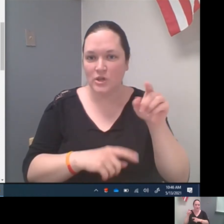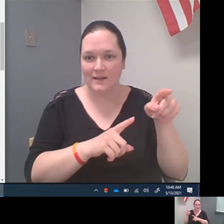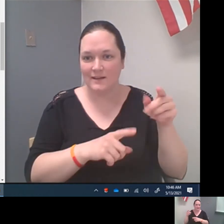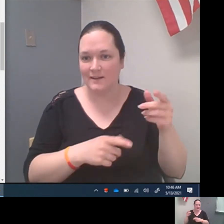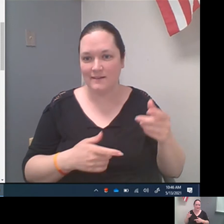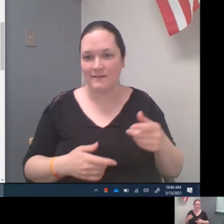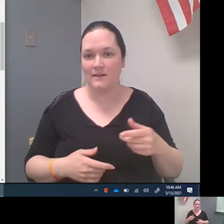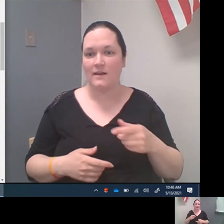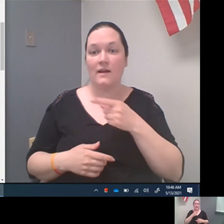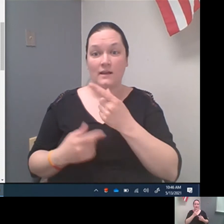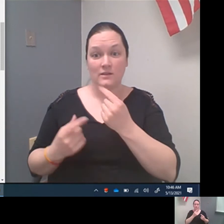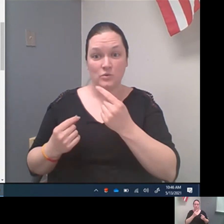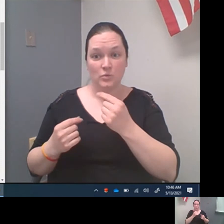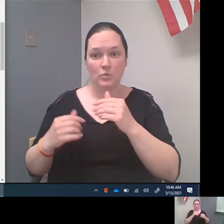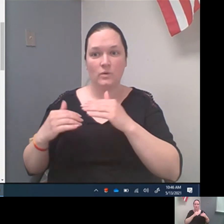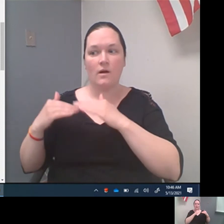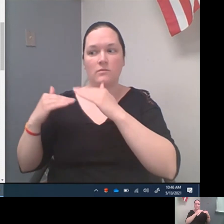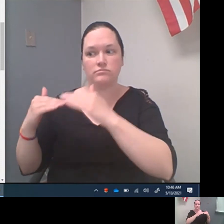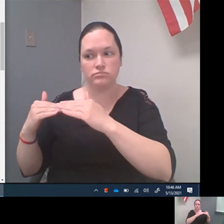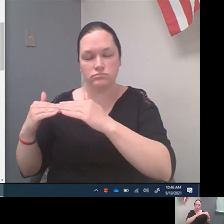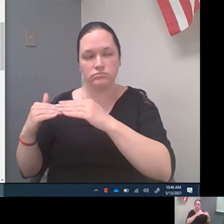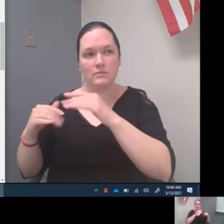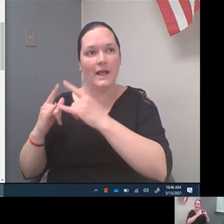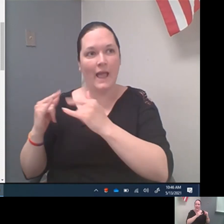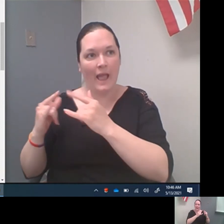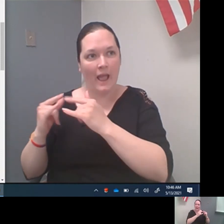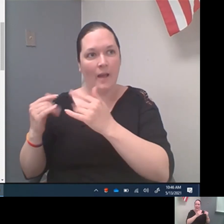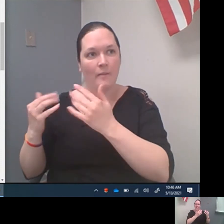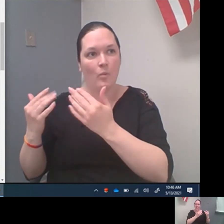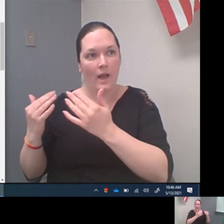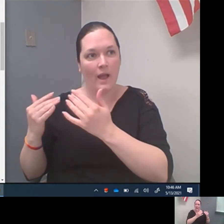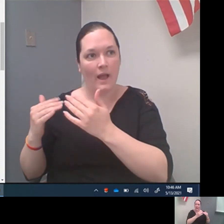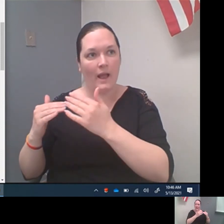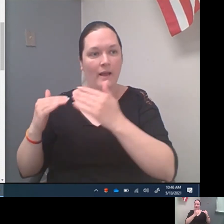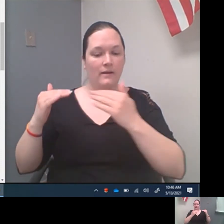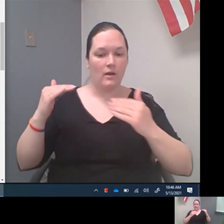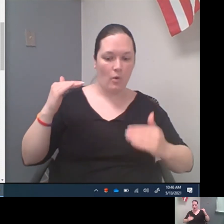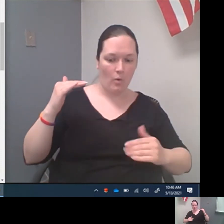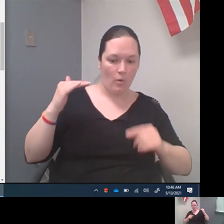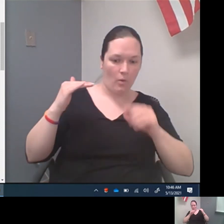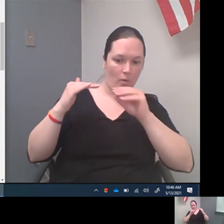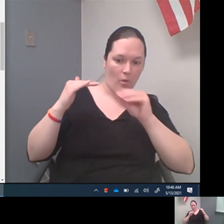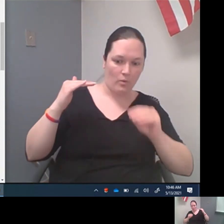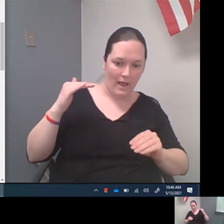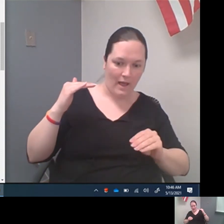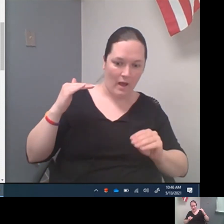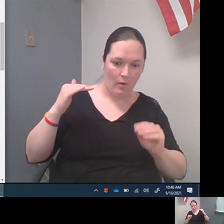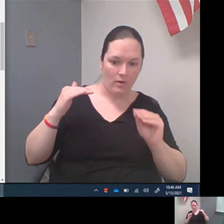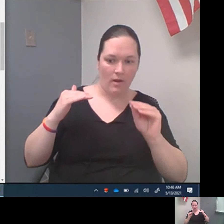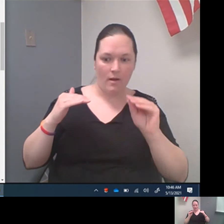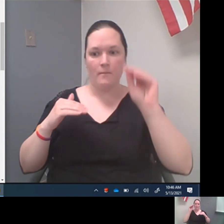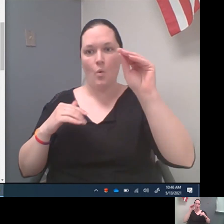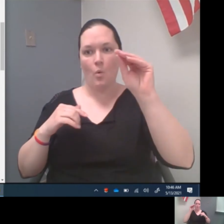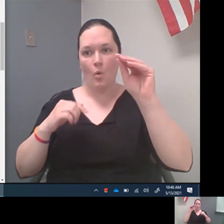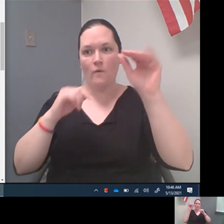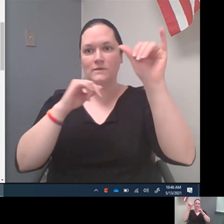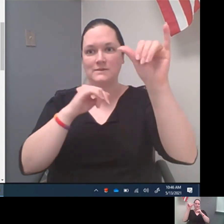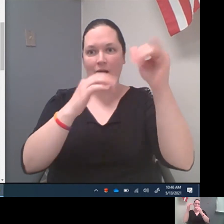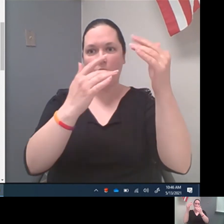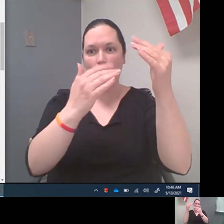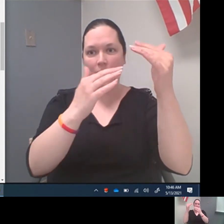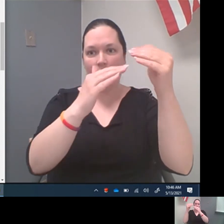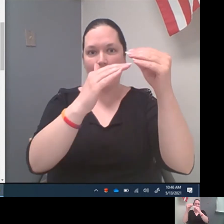do that by going up to a base camp, move up higher, move down, move higher, move down, move higher, move down. And so their body's starting to